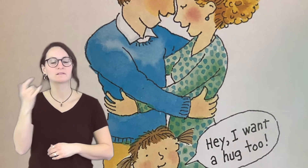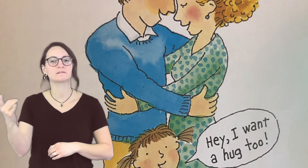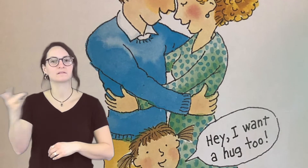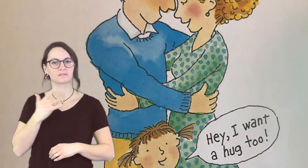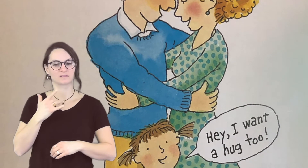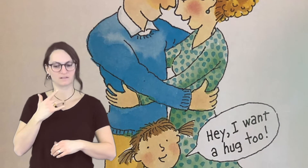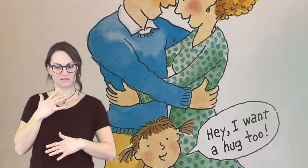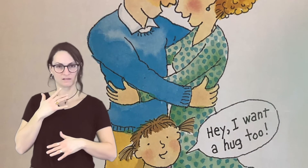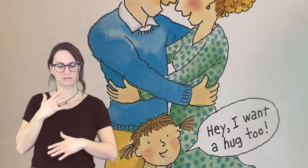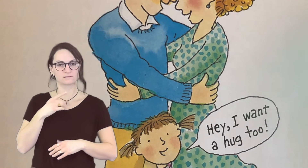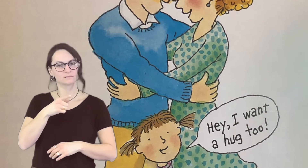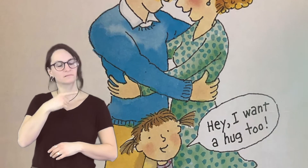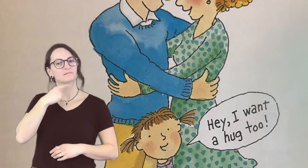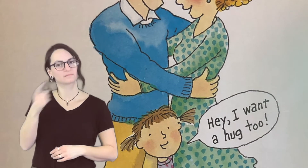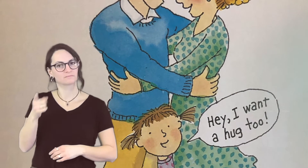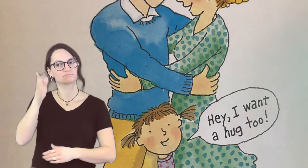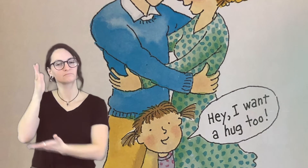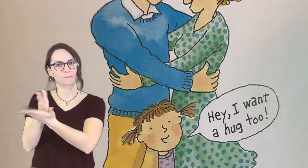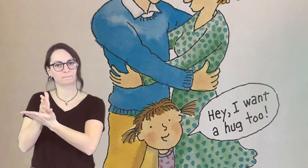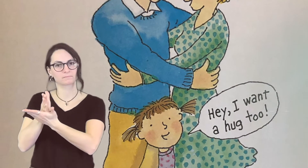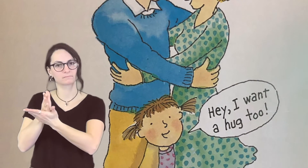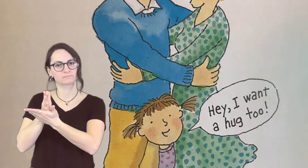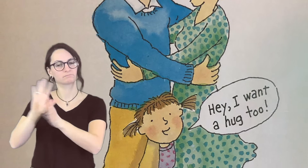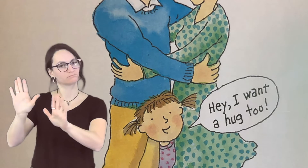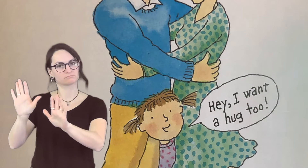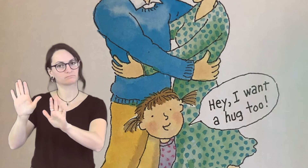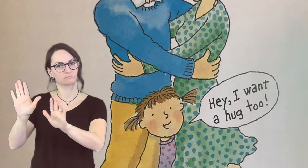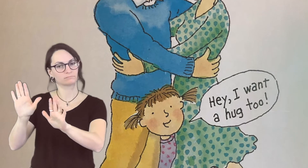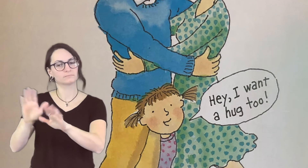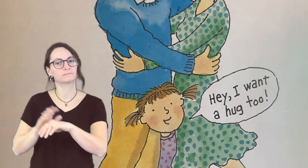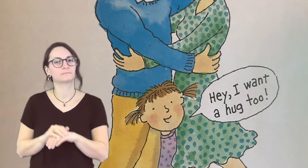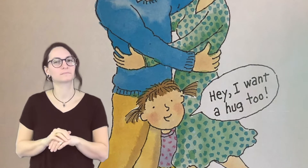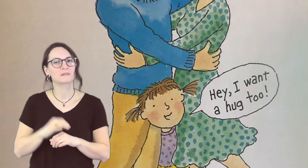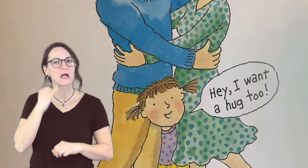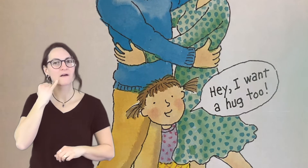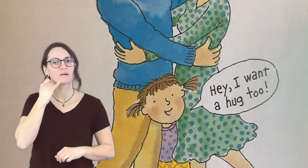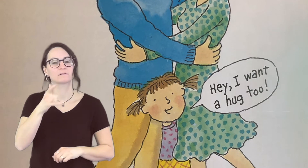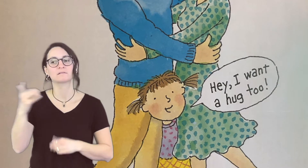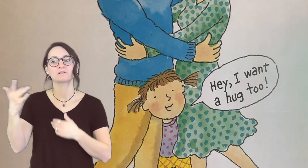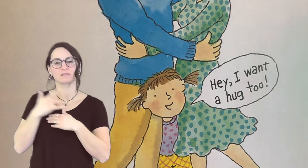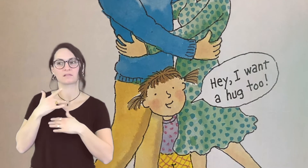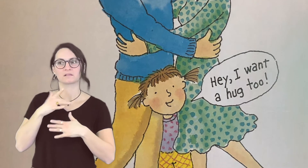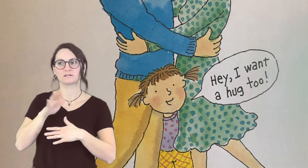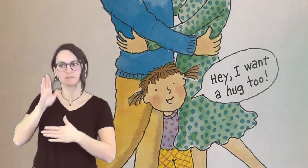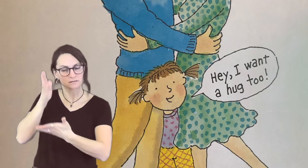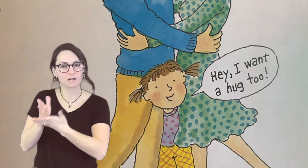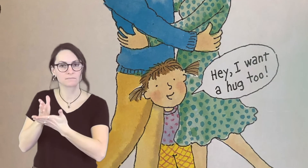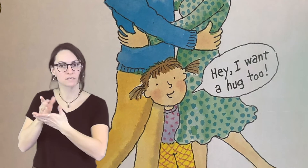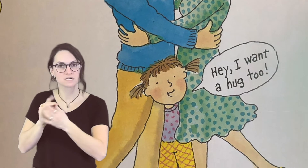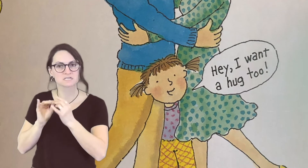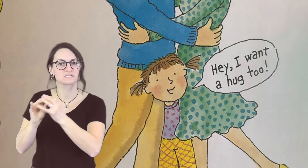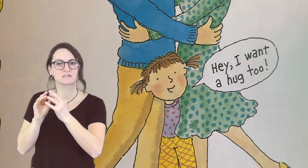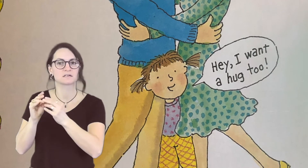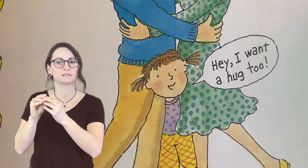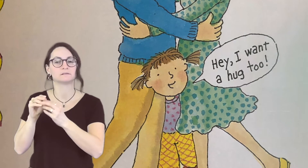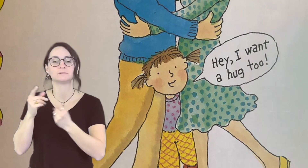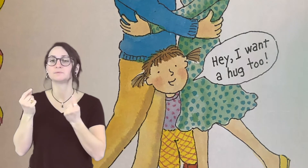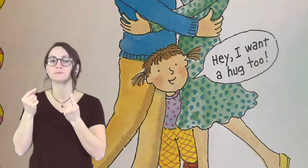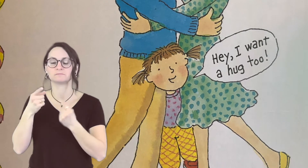you, speak up and tell him or her to stop. If that doesn't work, tell your mom or dad or